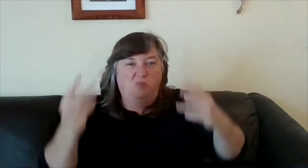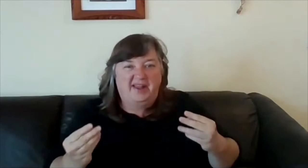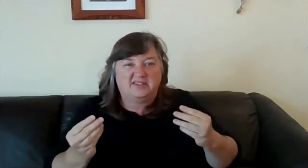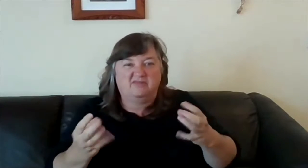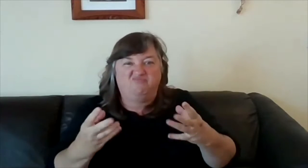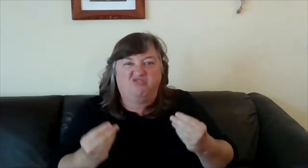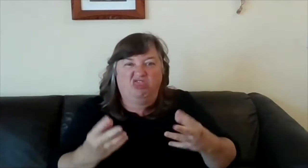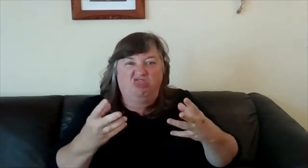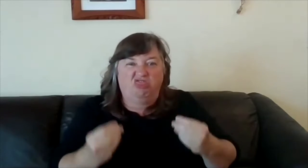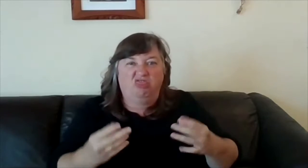wet.